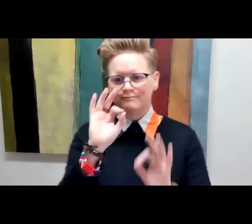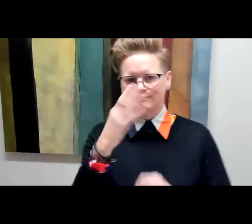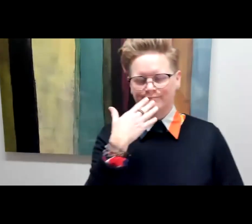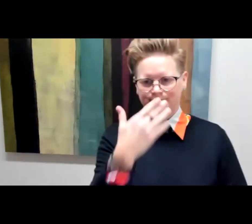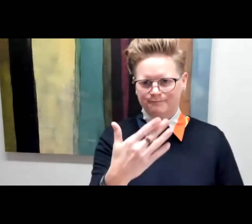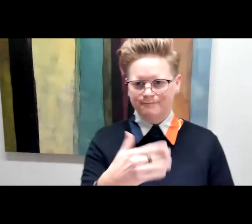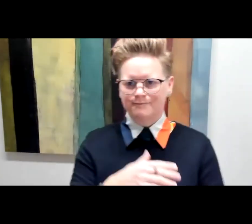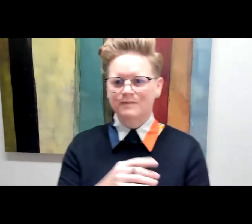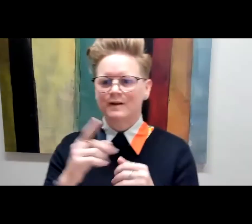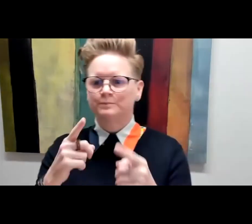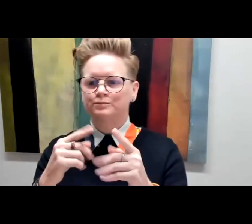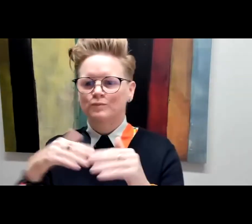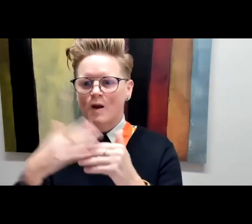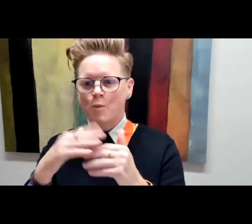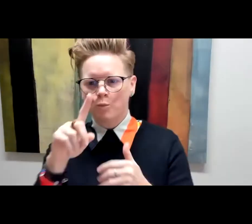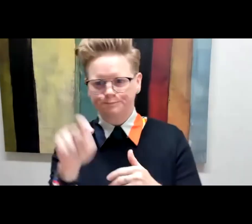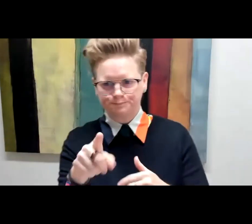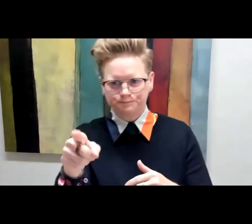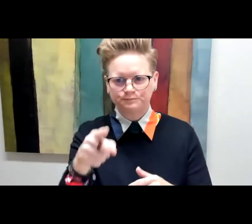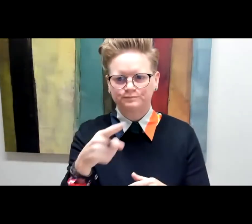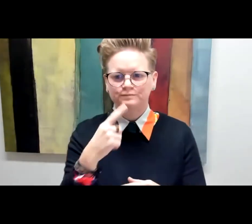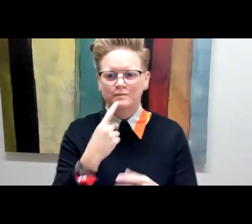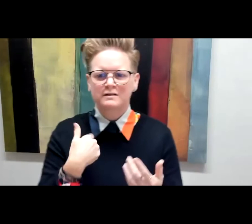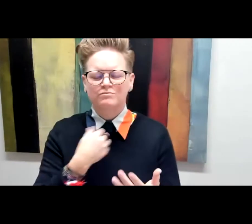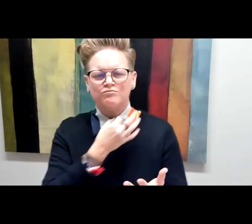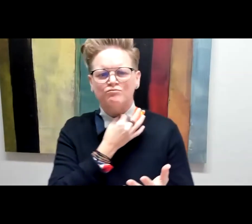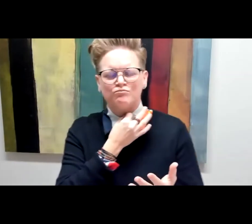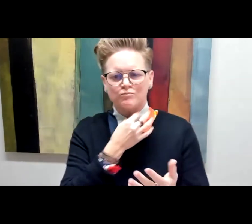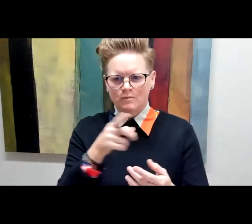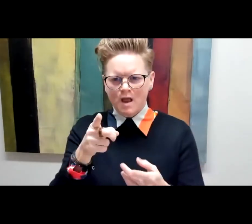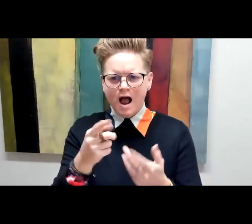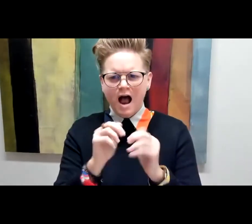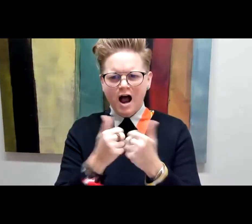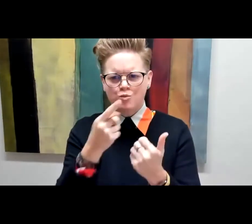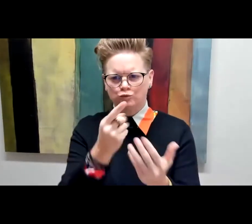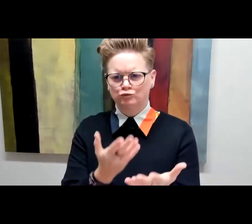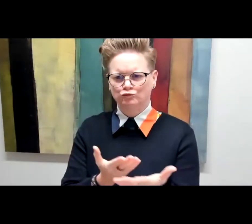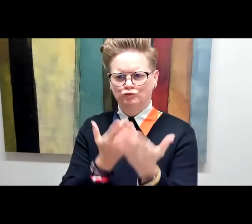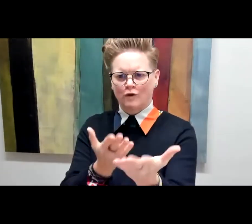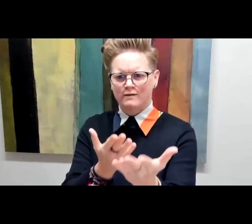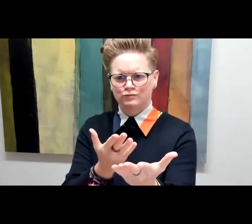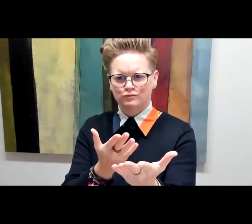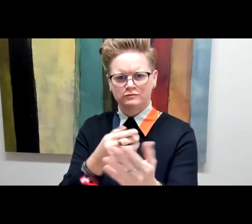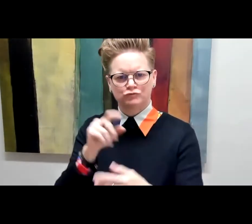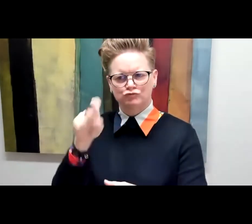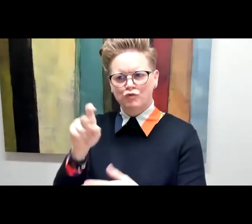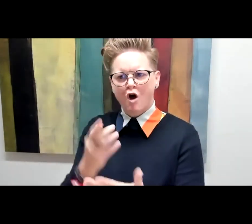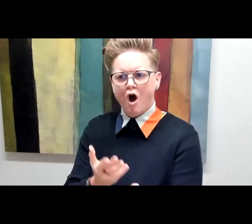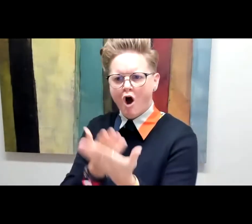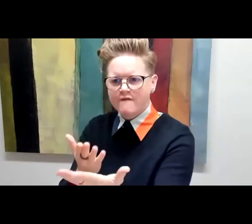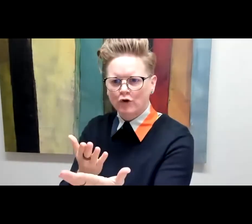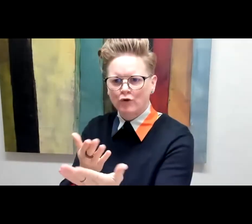doing better in writing. Excuse me. Next question says, how do